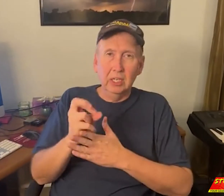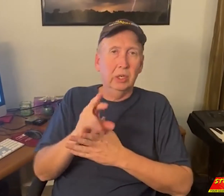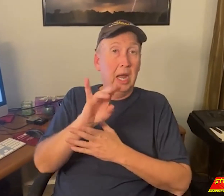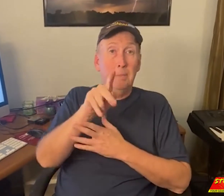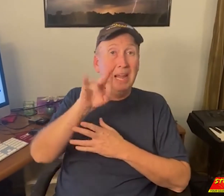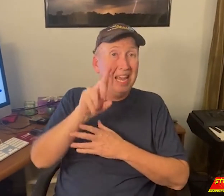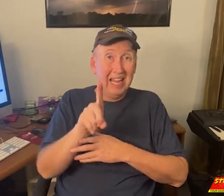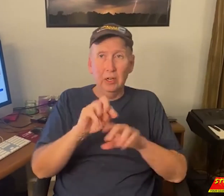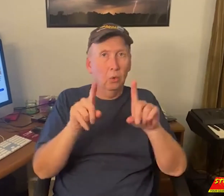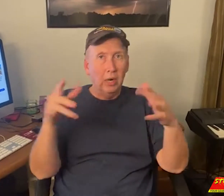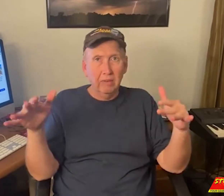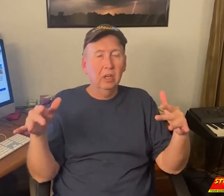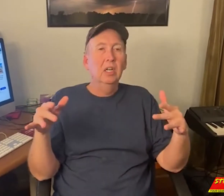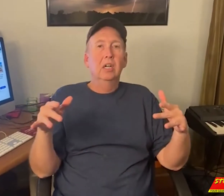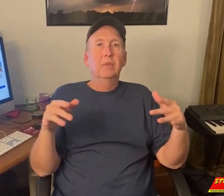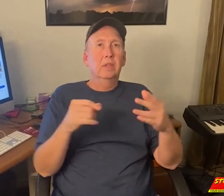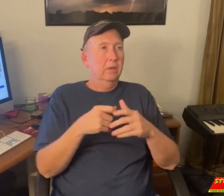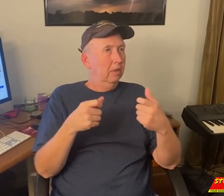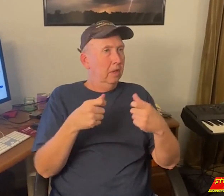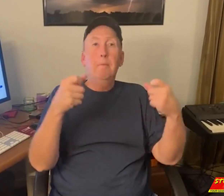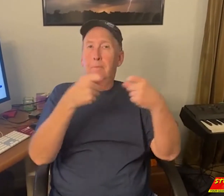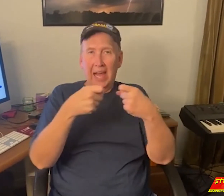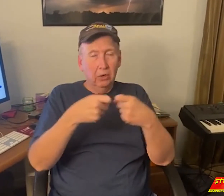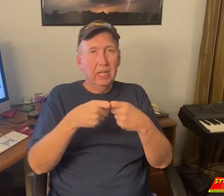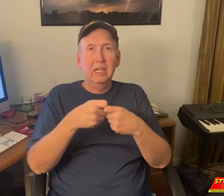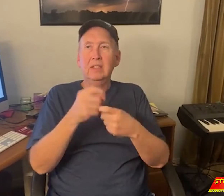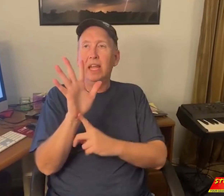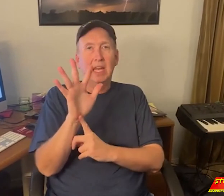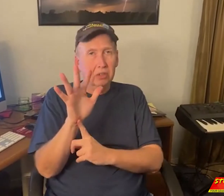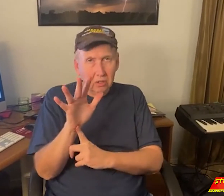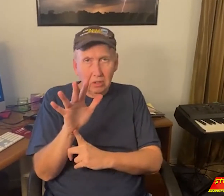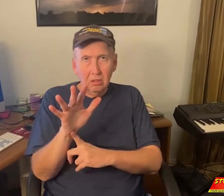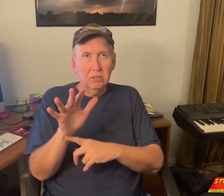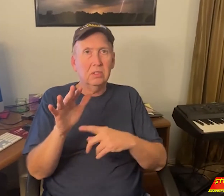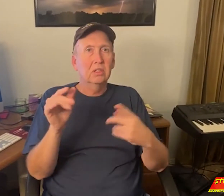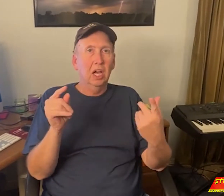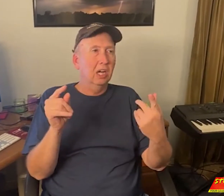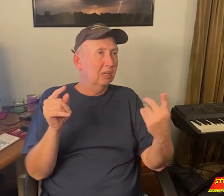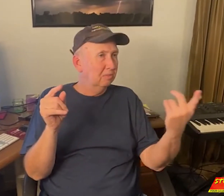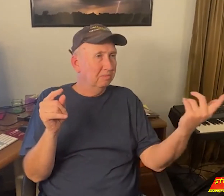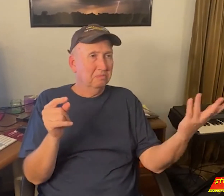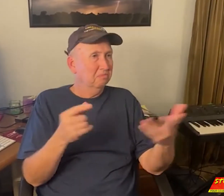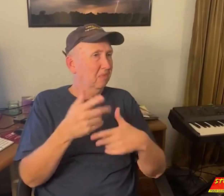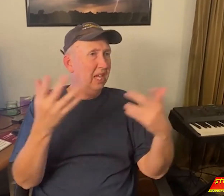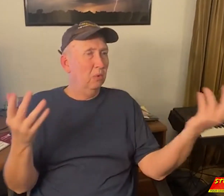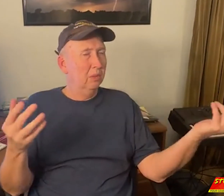or your iPad or whatever. Have batteries and candles. Batteries, candles, what am I